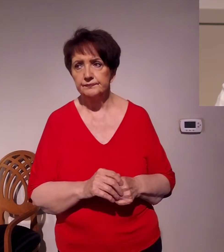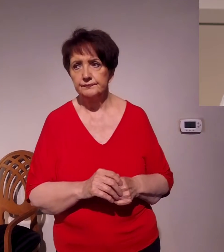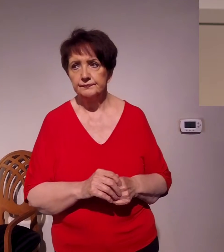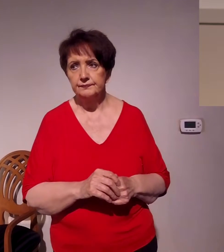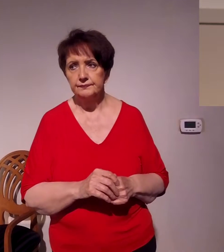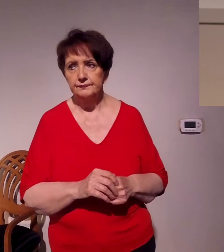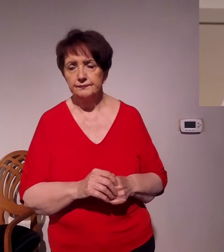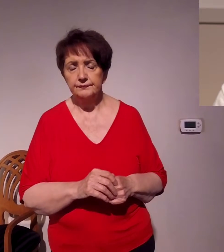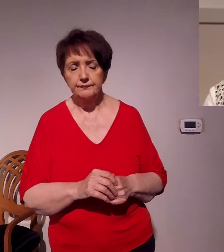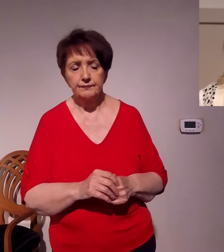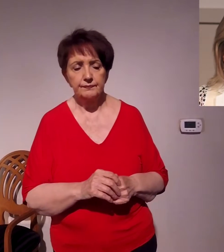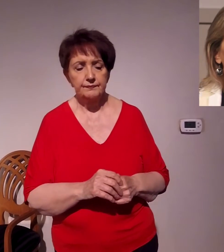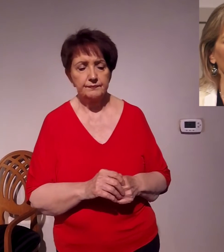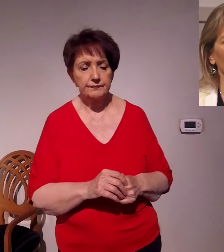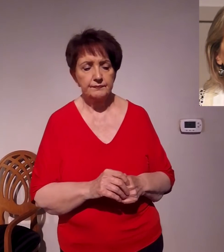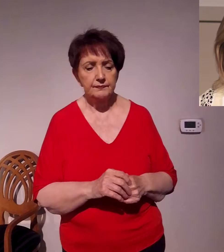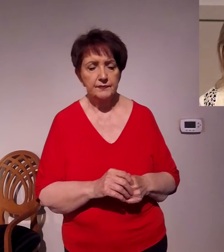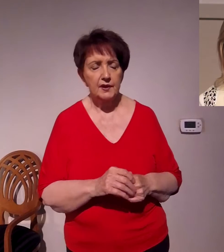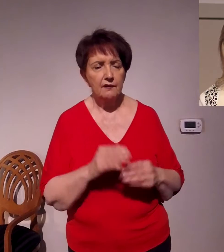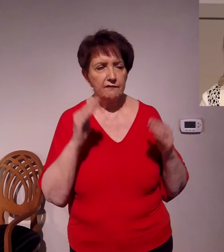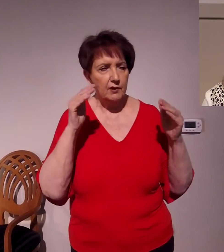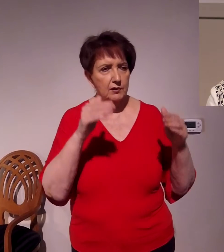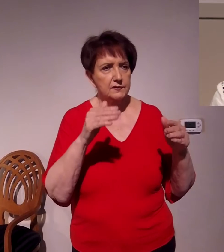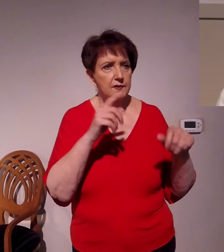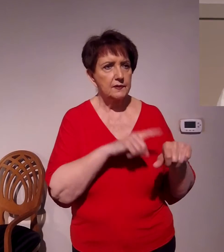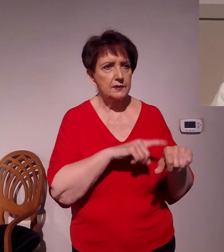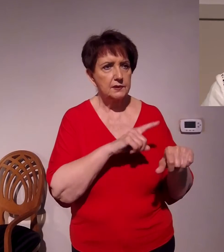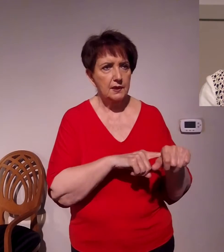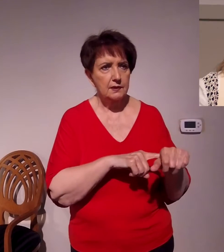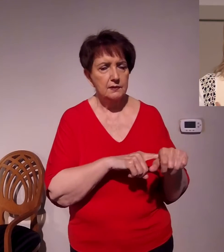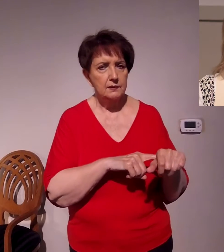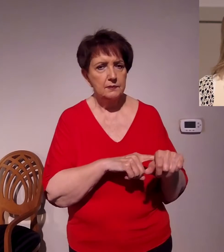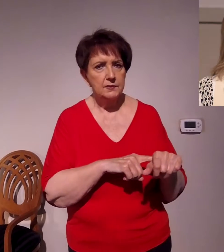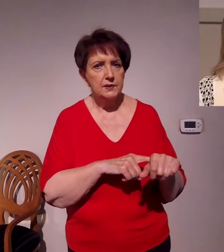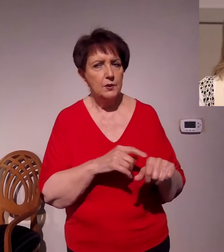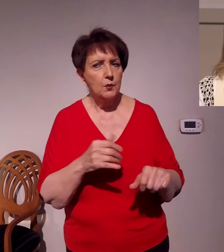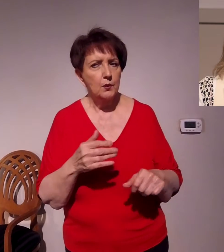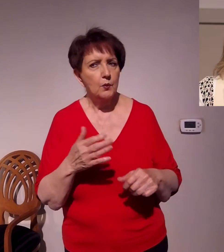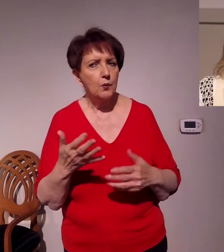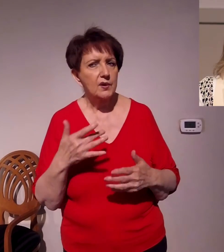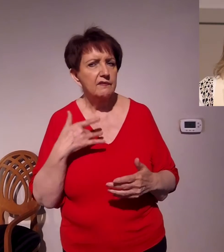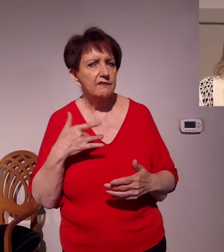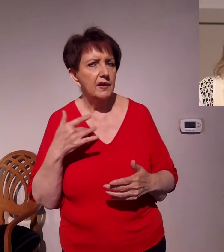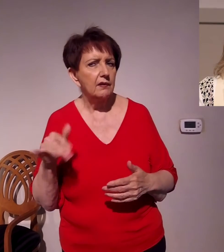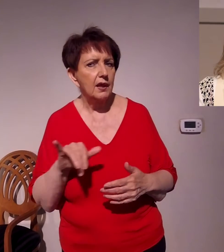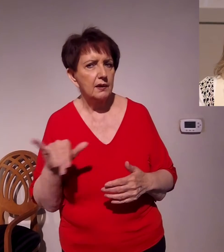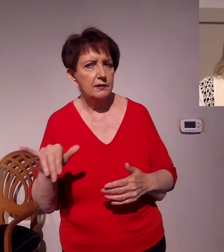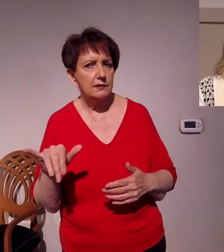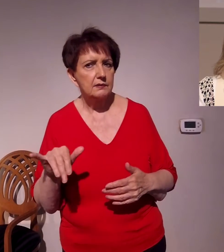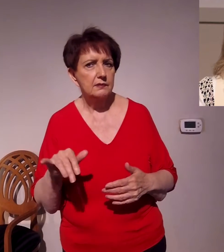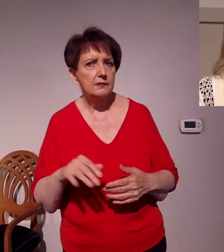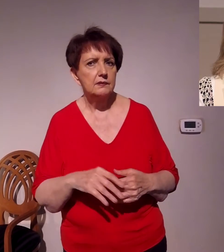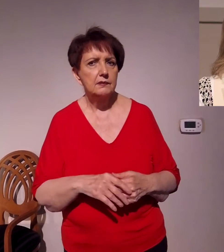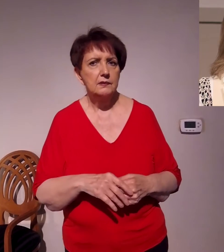And can you pinpoint that time and what that was like for you?